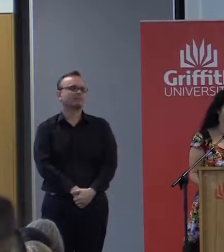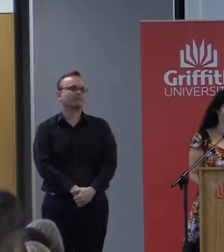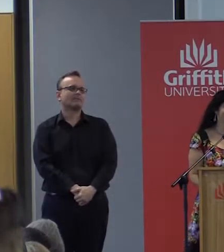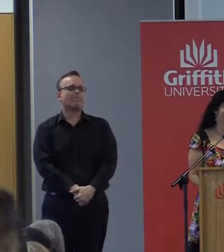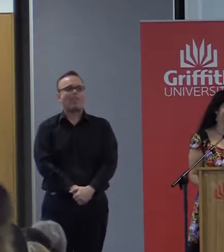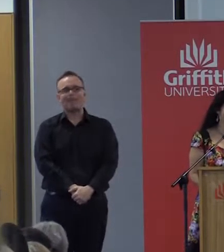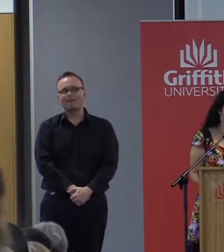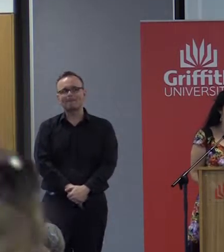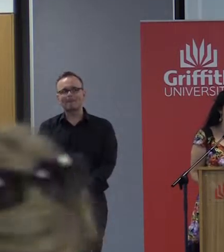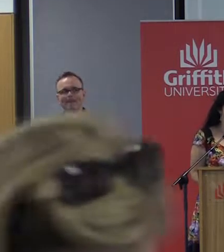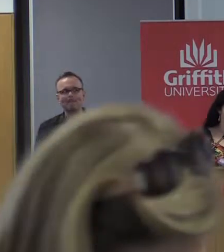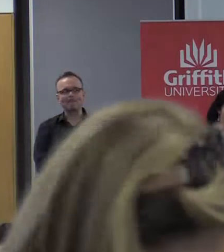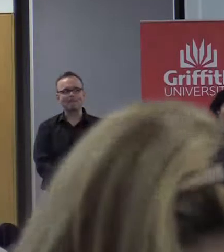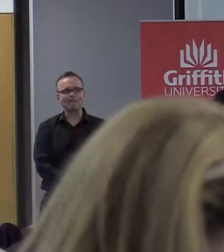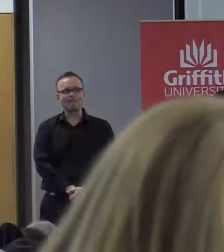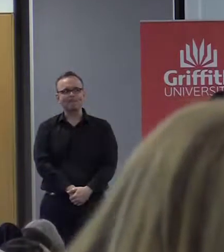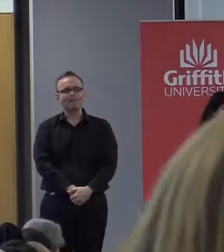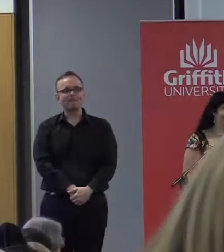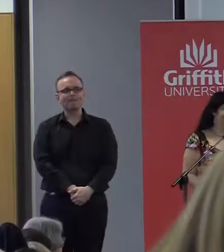Next, Ruth.